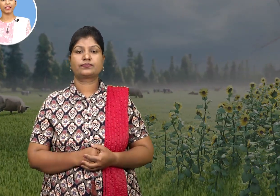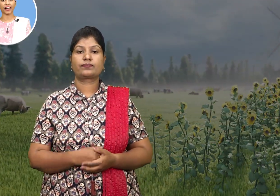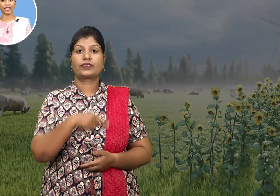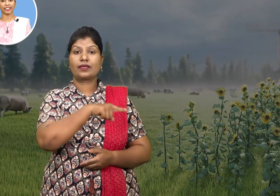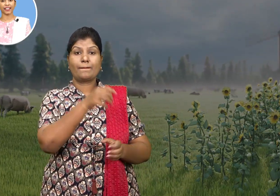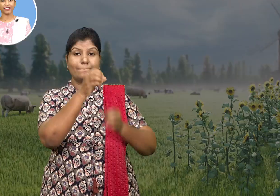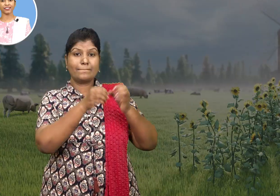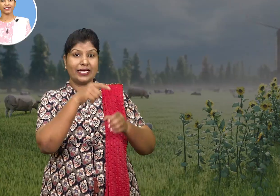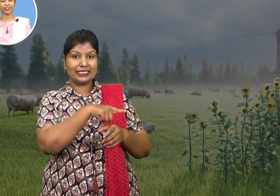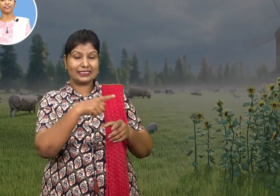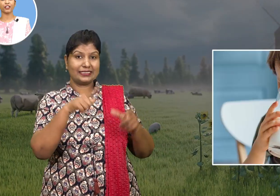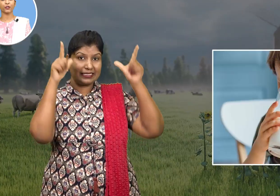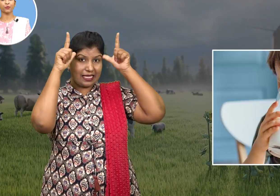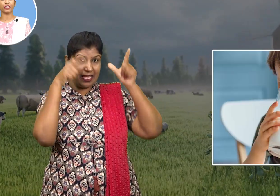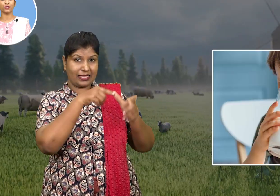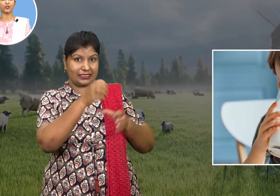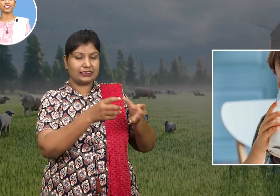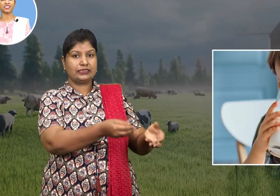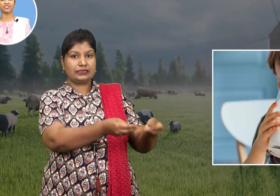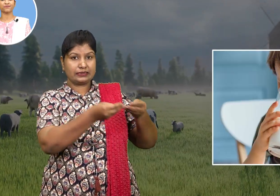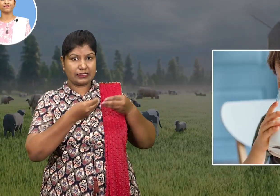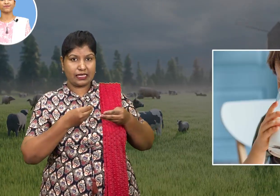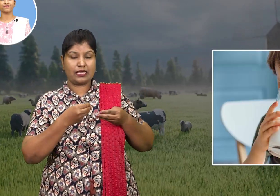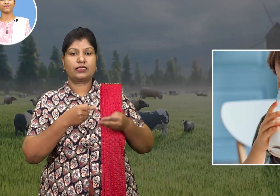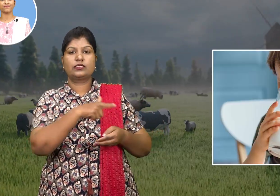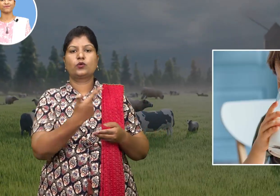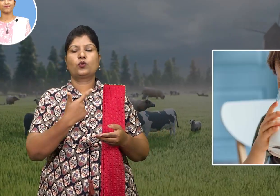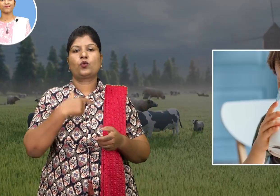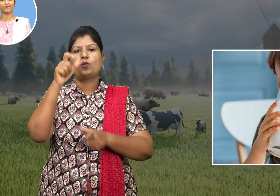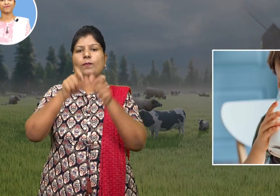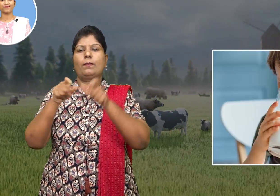milk may be collected for human use.